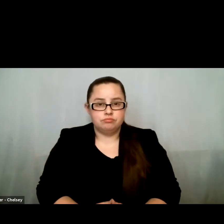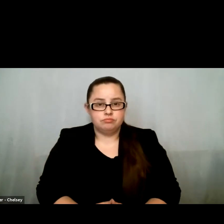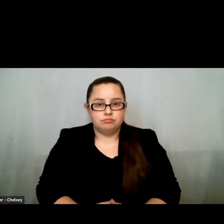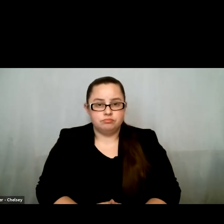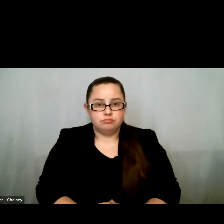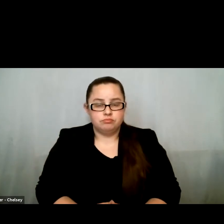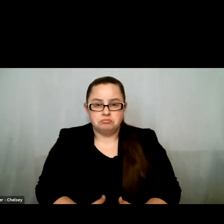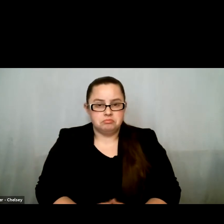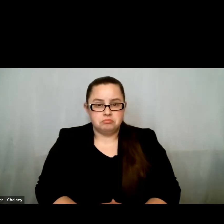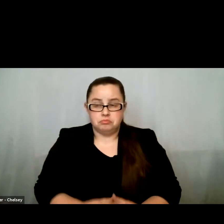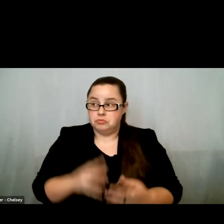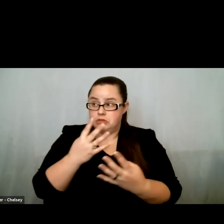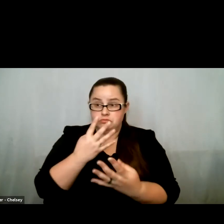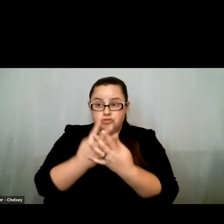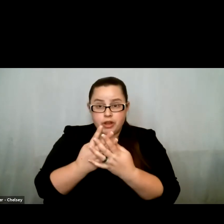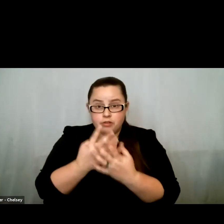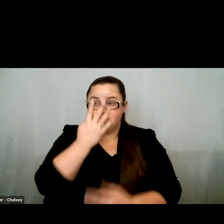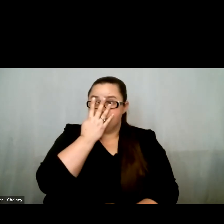Don't have to serve any jail time.